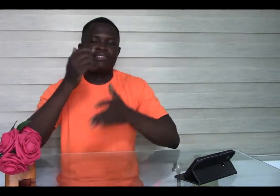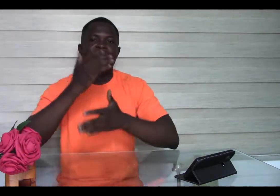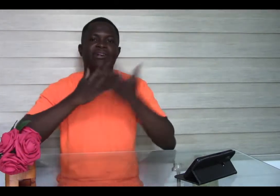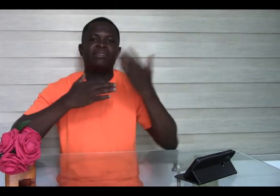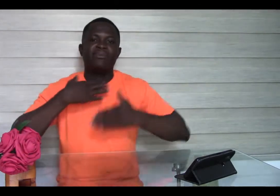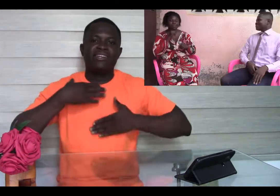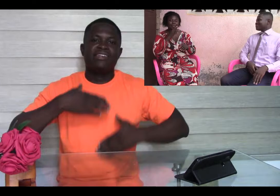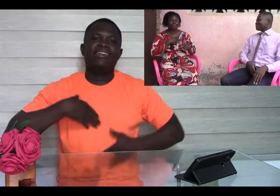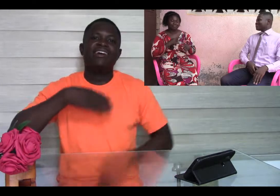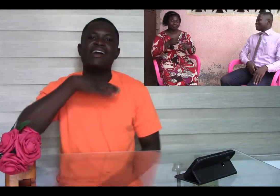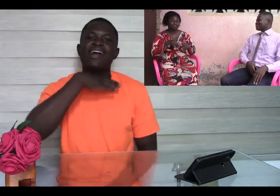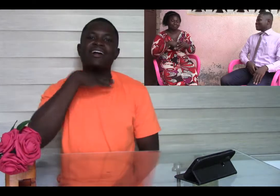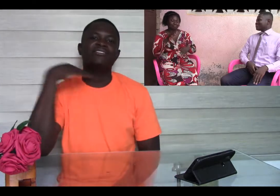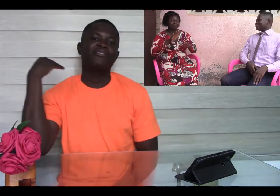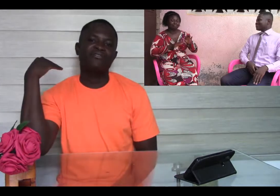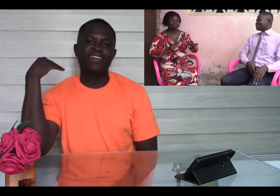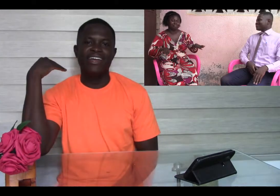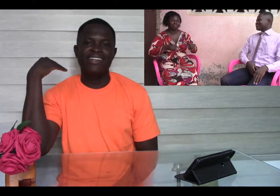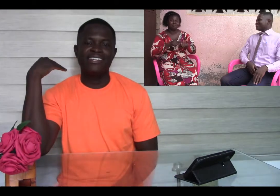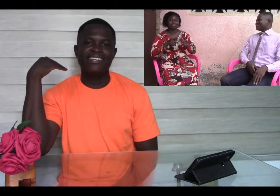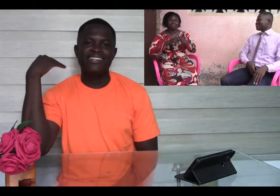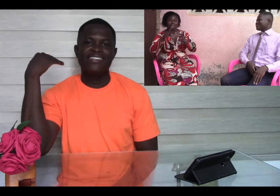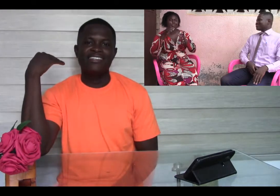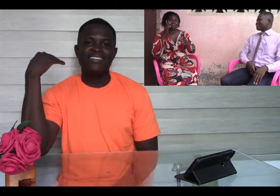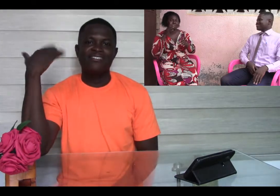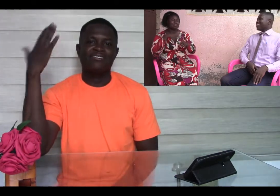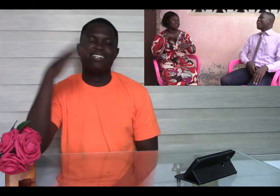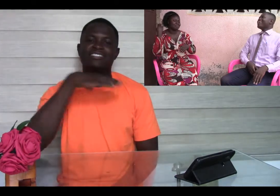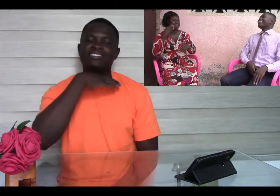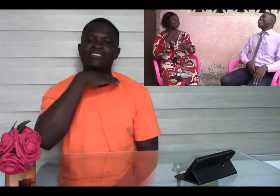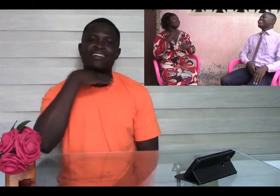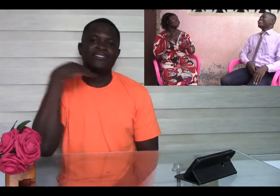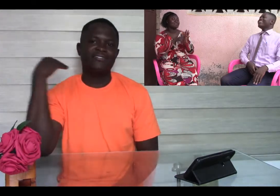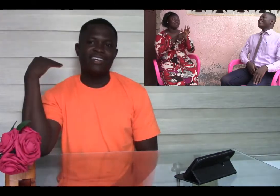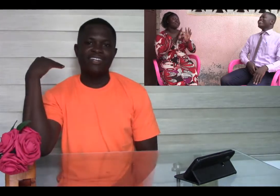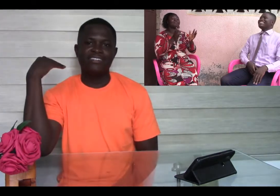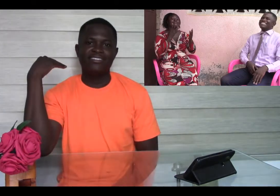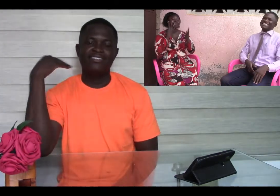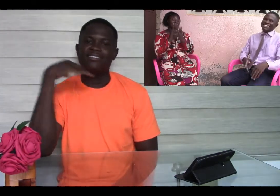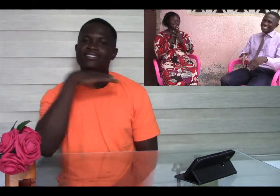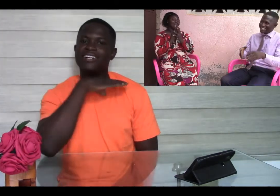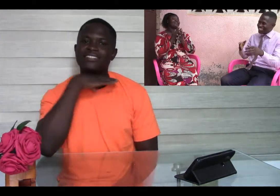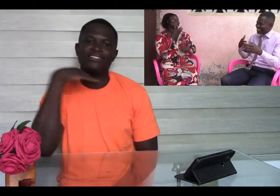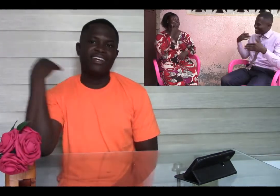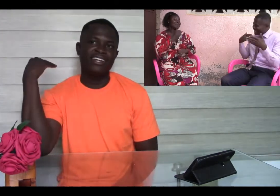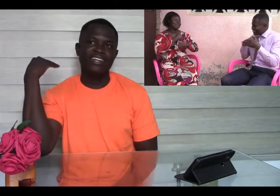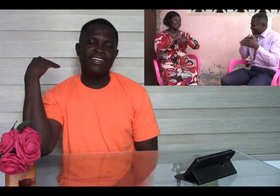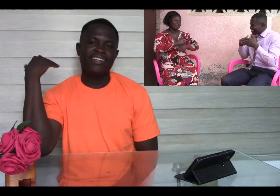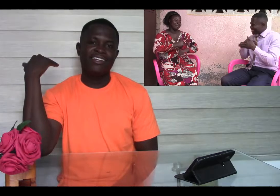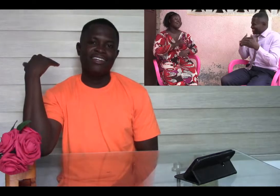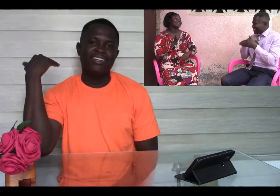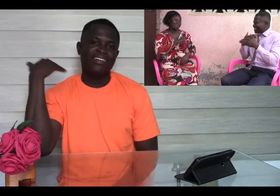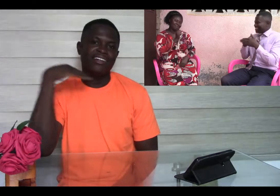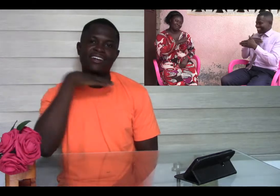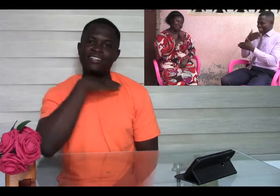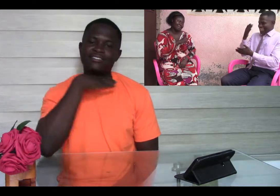Somebody may cut off the head. So that's it. So cut off the head. So cut off the head. Cut off the